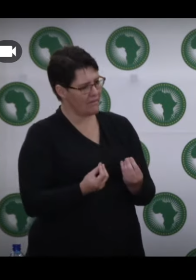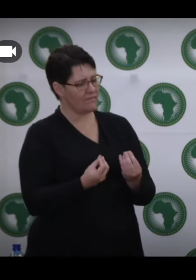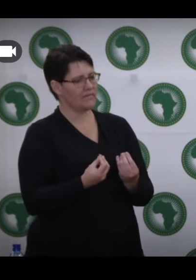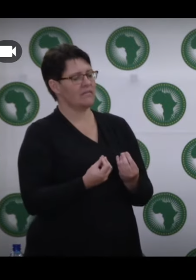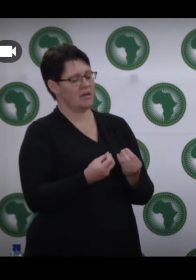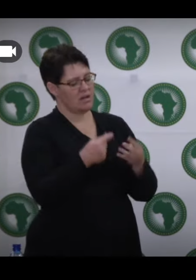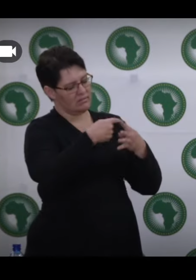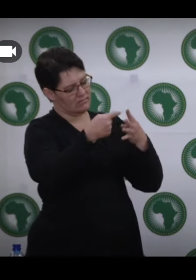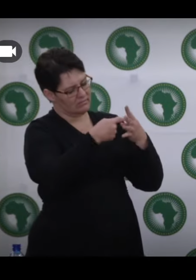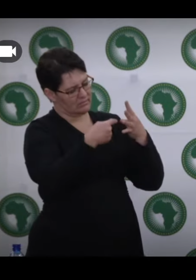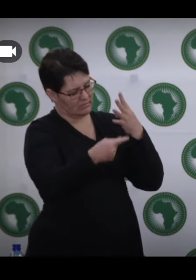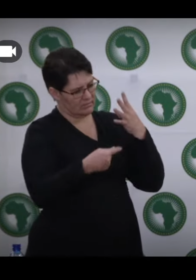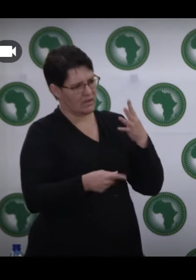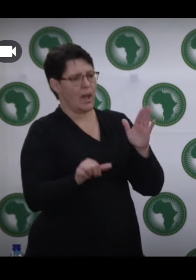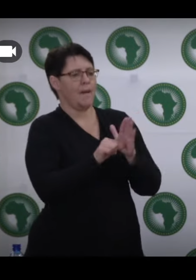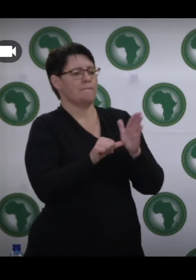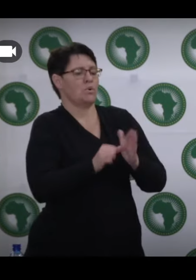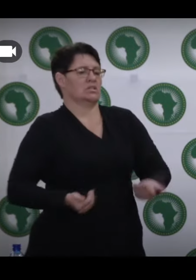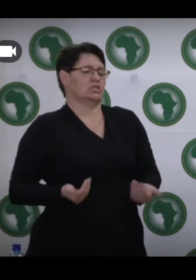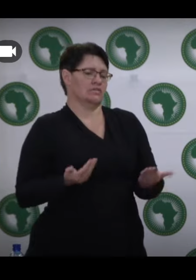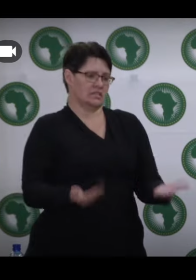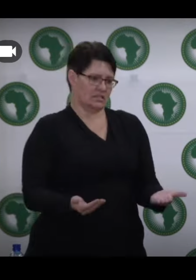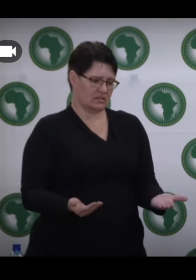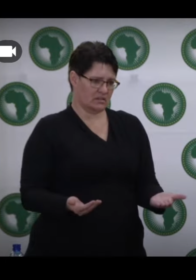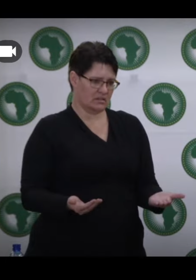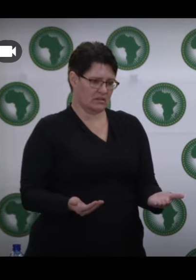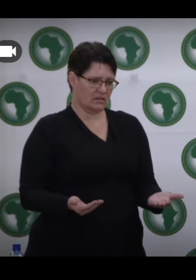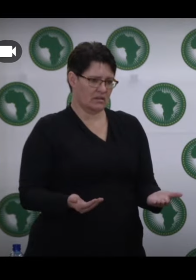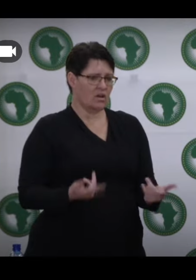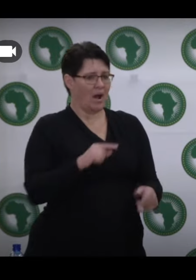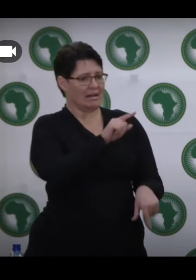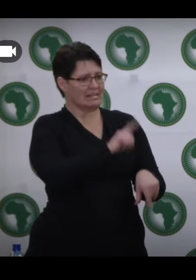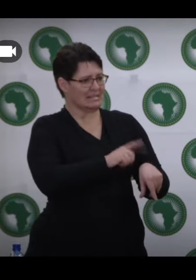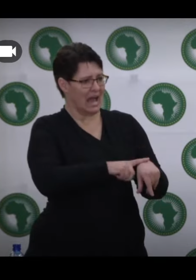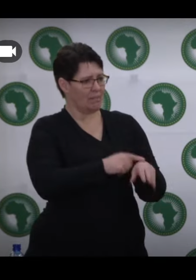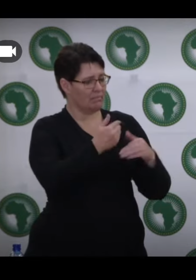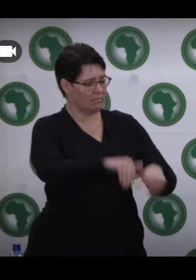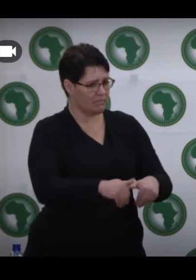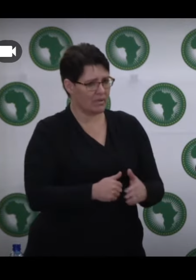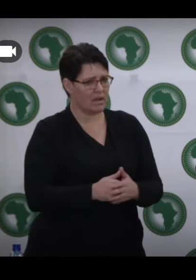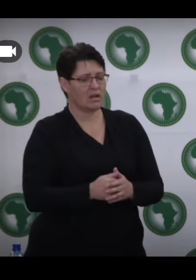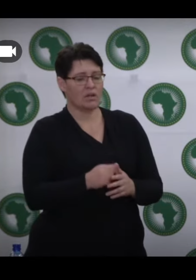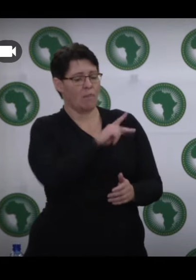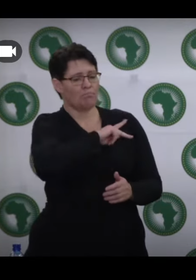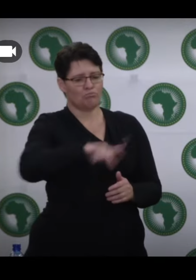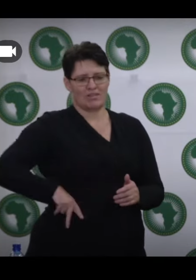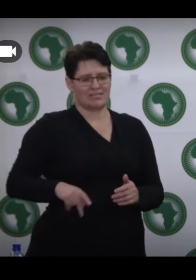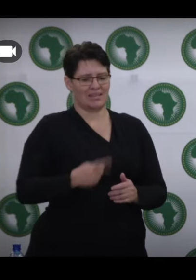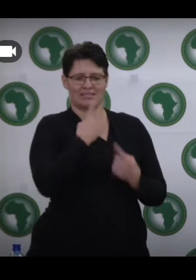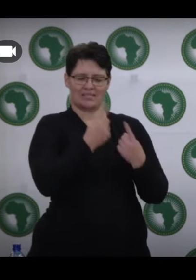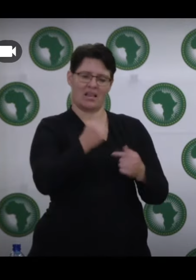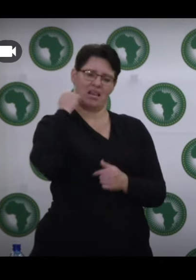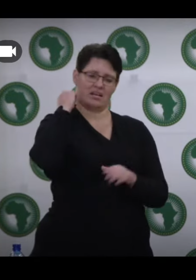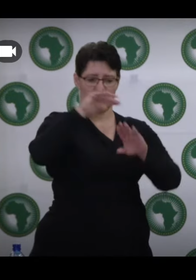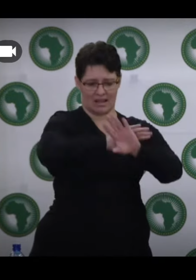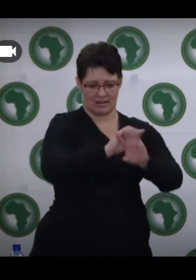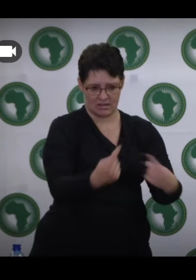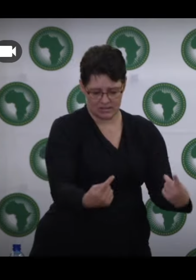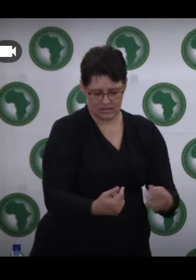of categories of essential services that, due to time constraints, the President could not mention